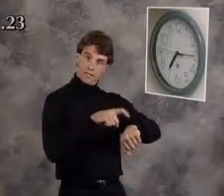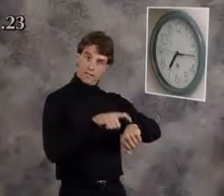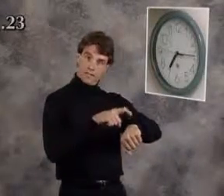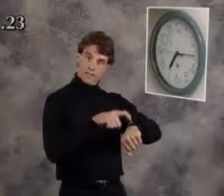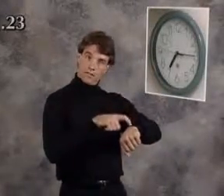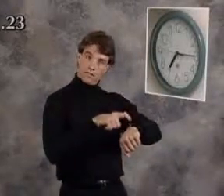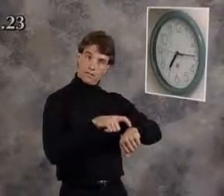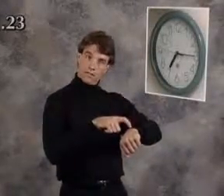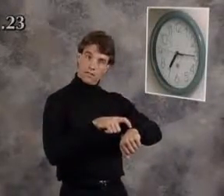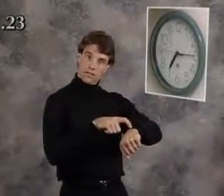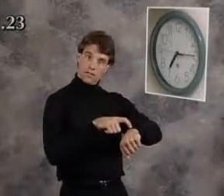Time.